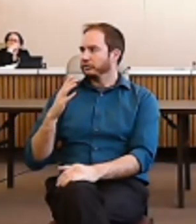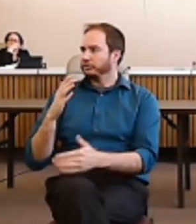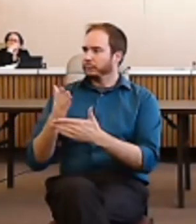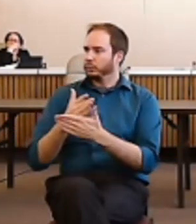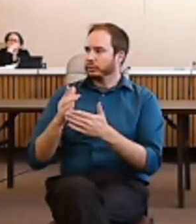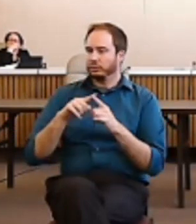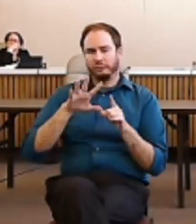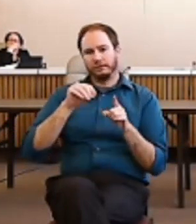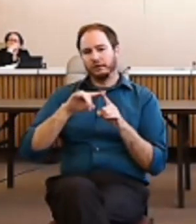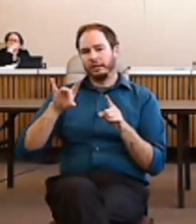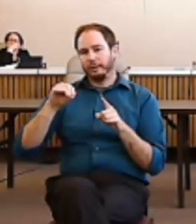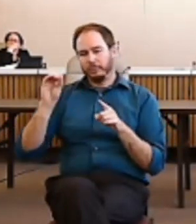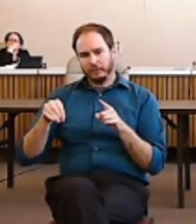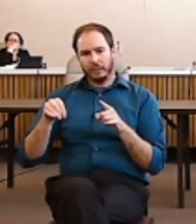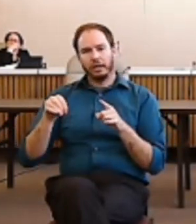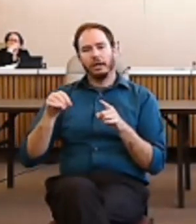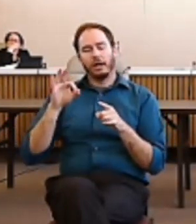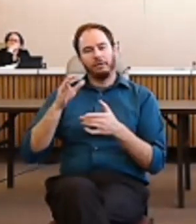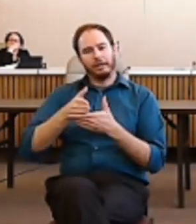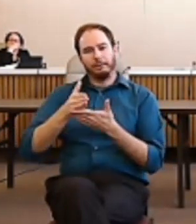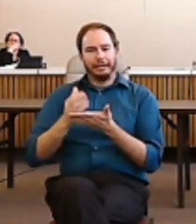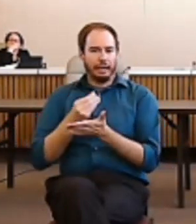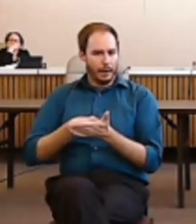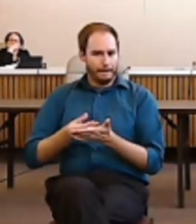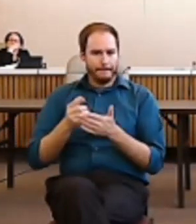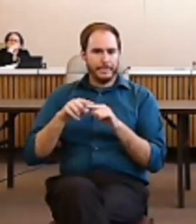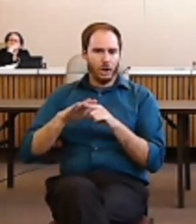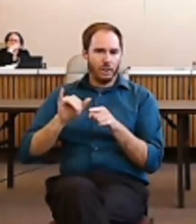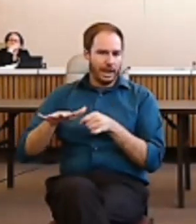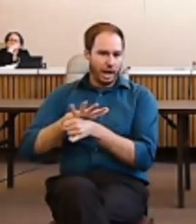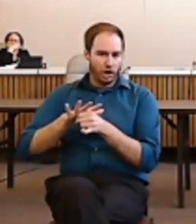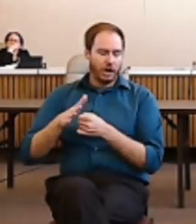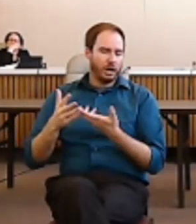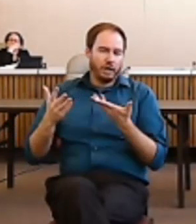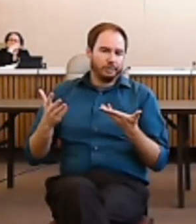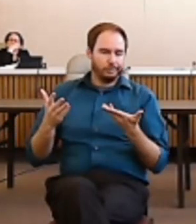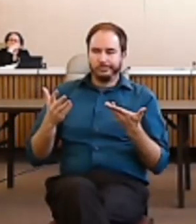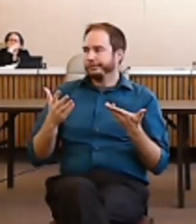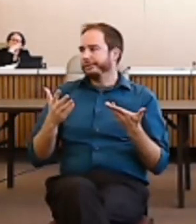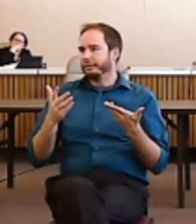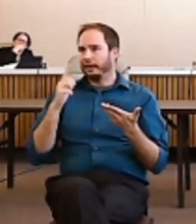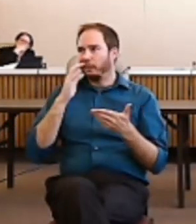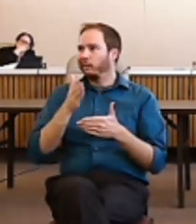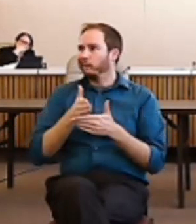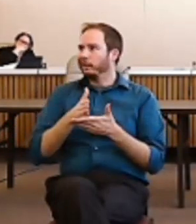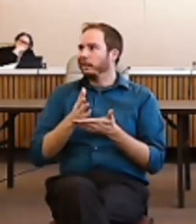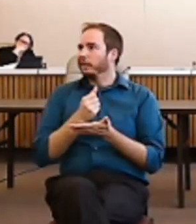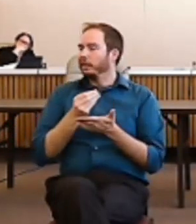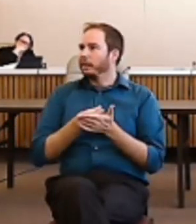50 and 80% of area median income. So I think area median income here is